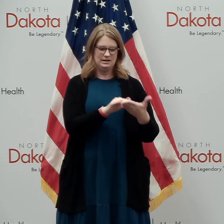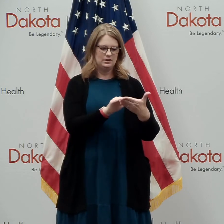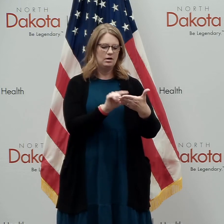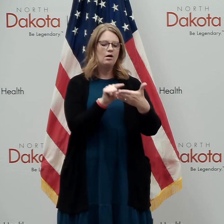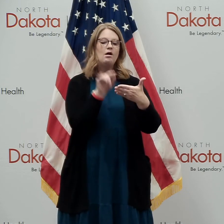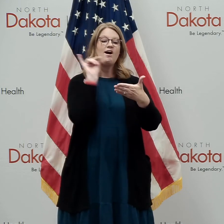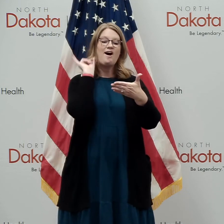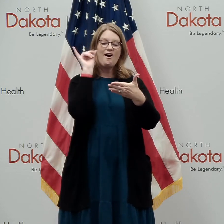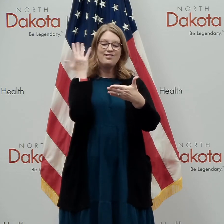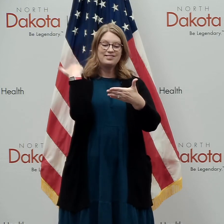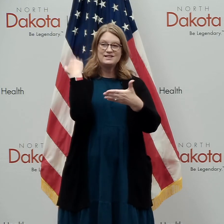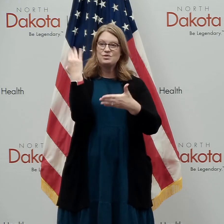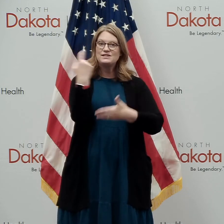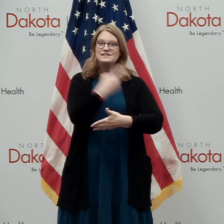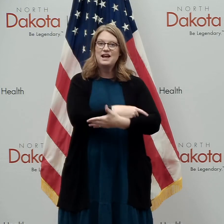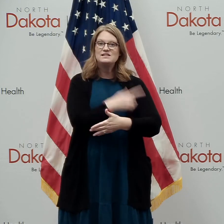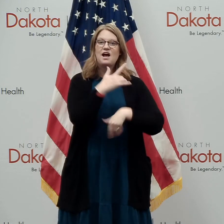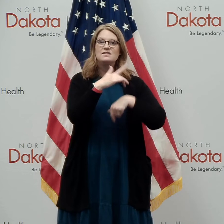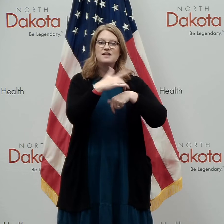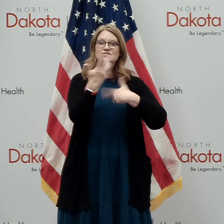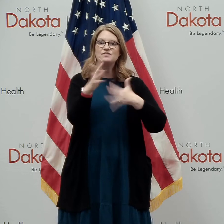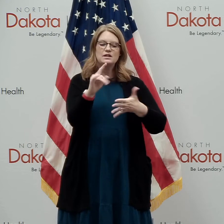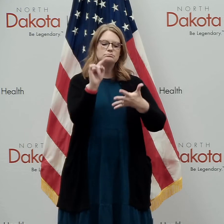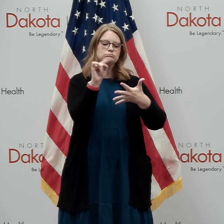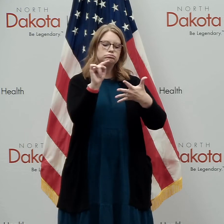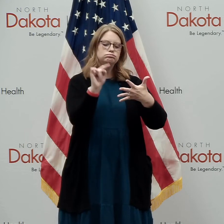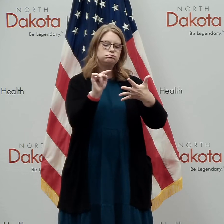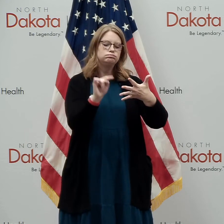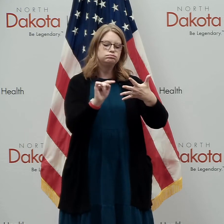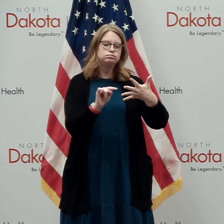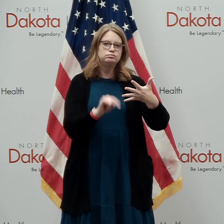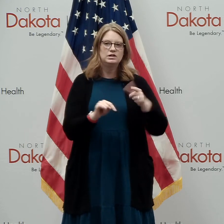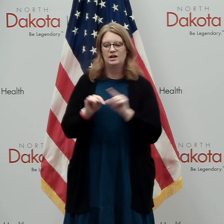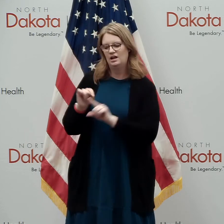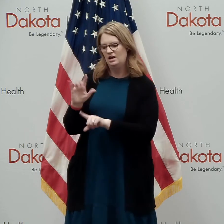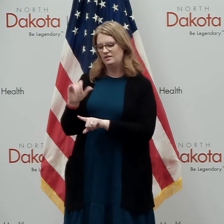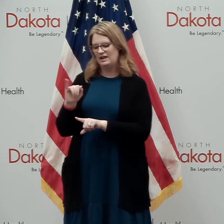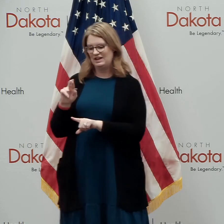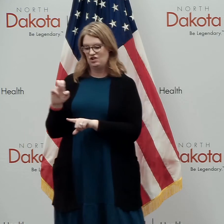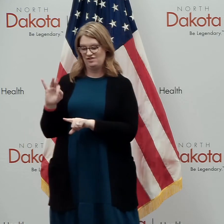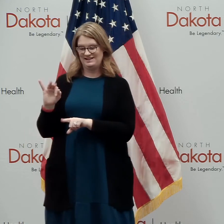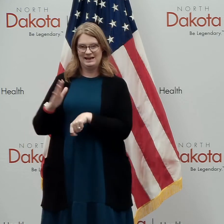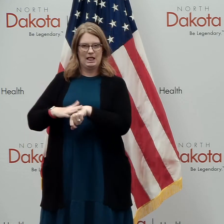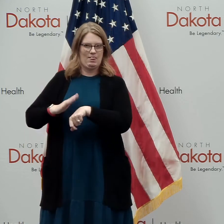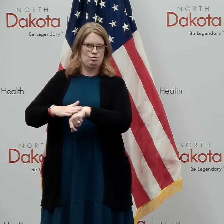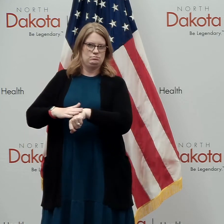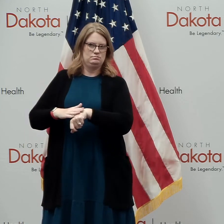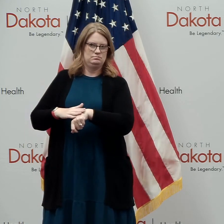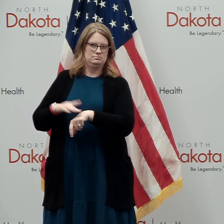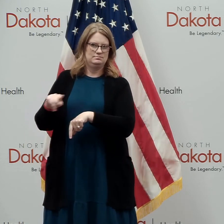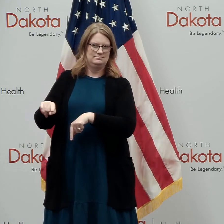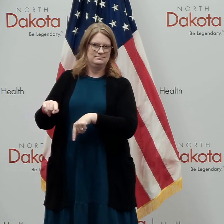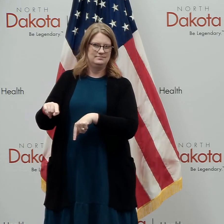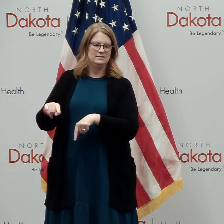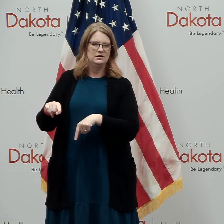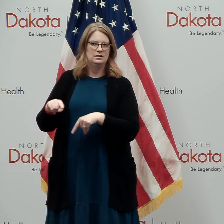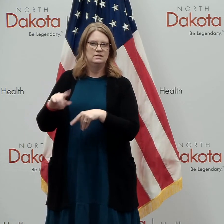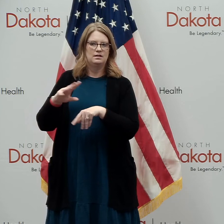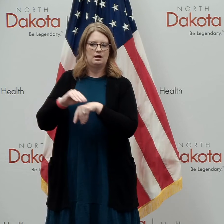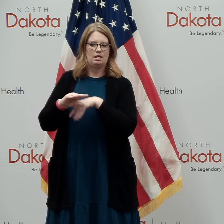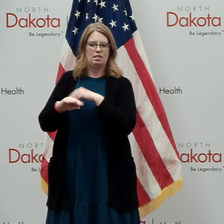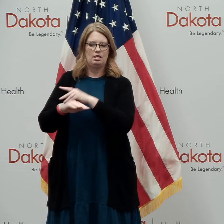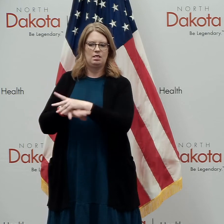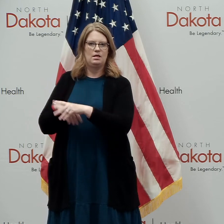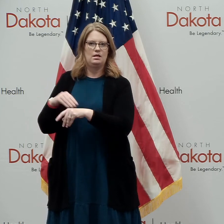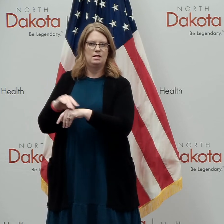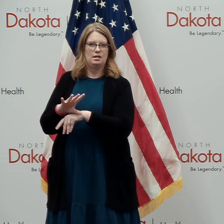memory. Care-19 alert, which would allow us to automatically alert people when they've been in contact with people who've been